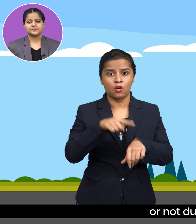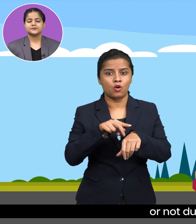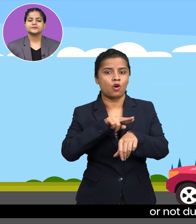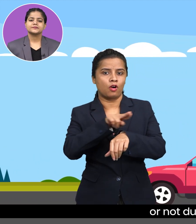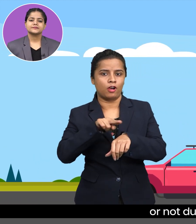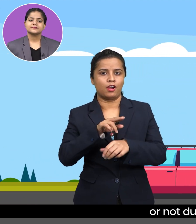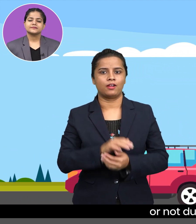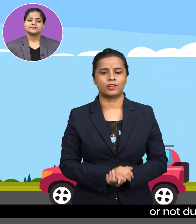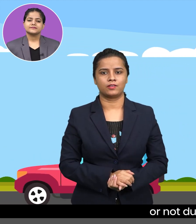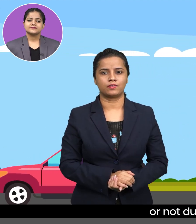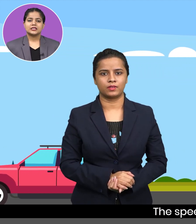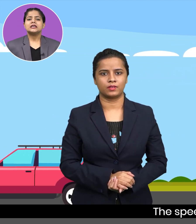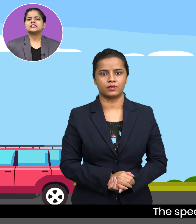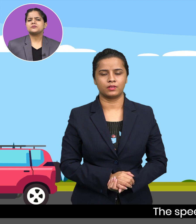hour.